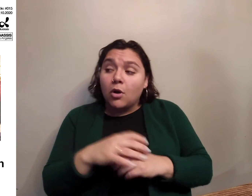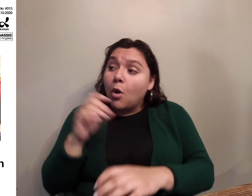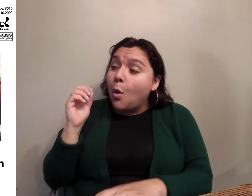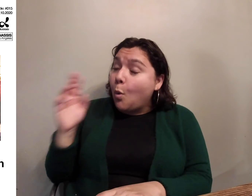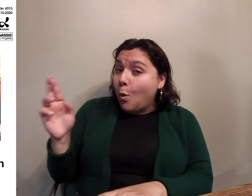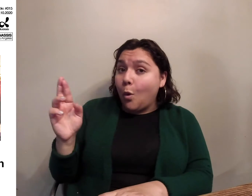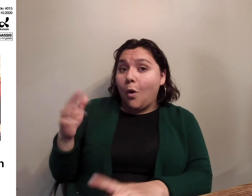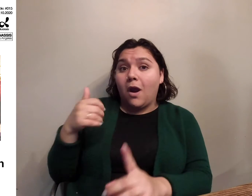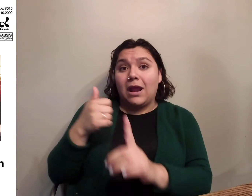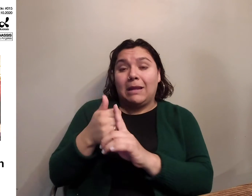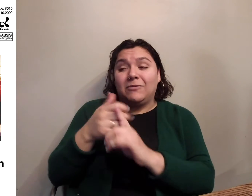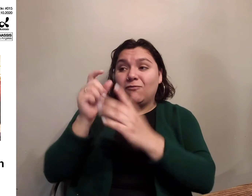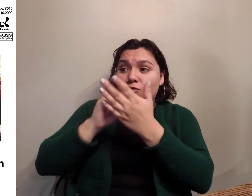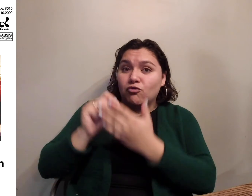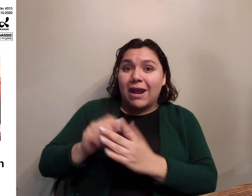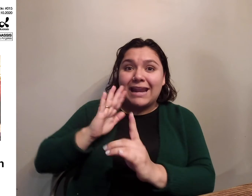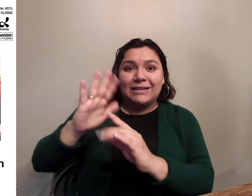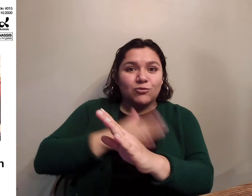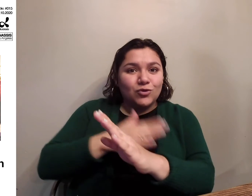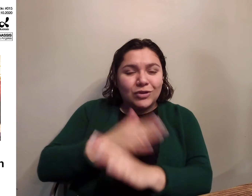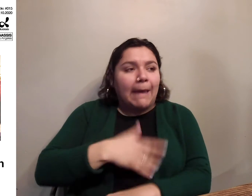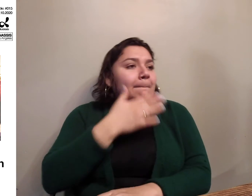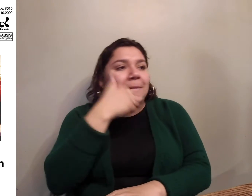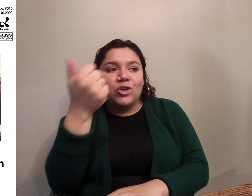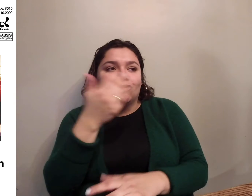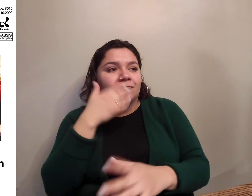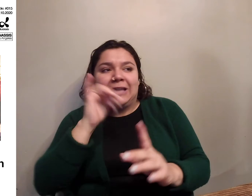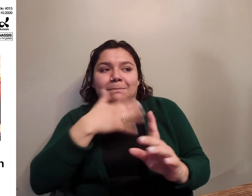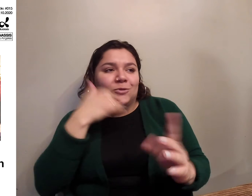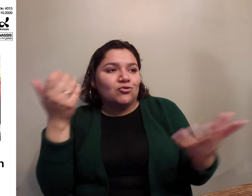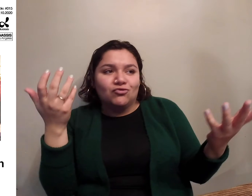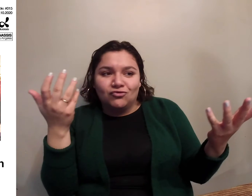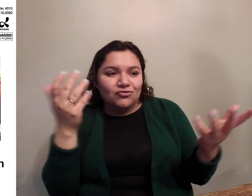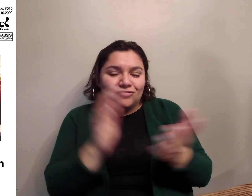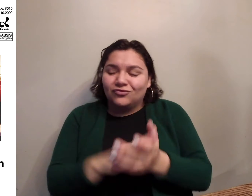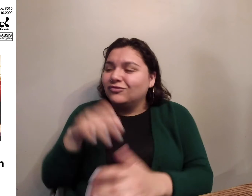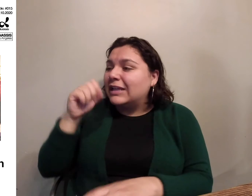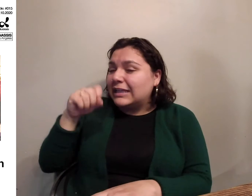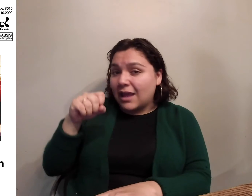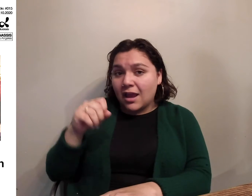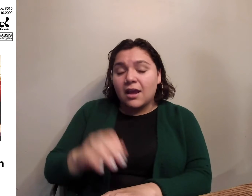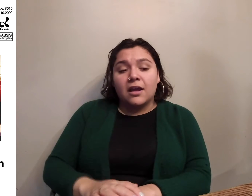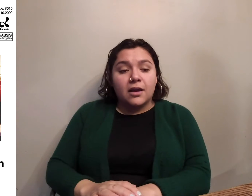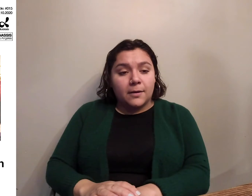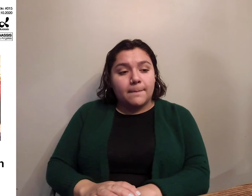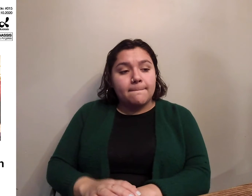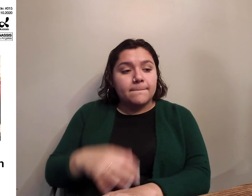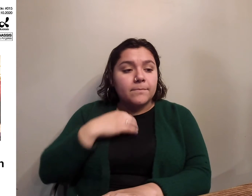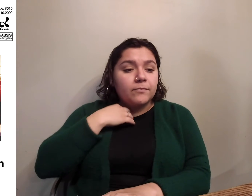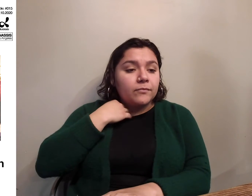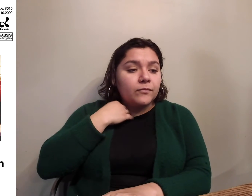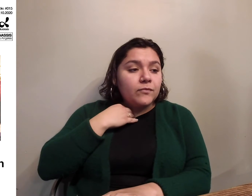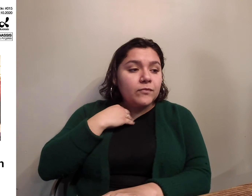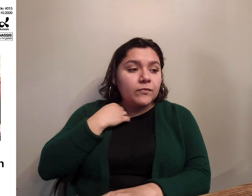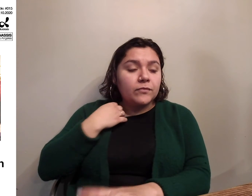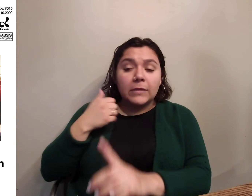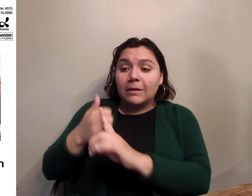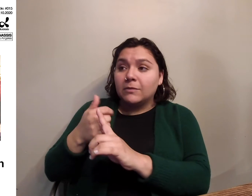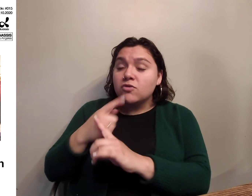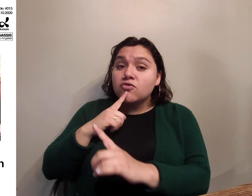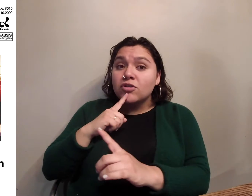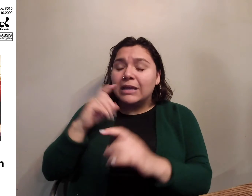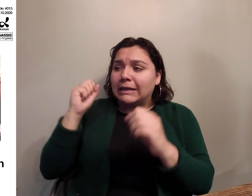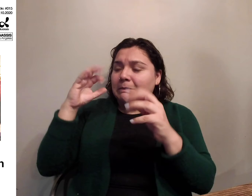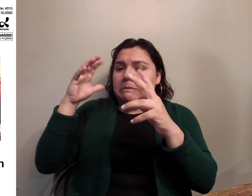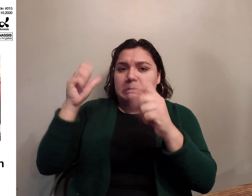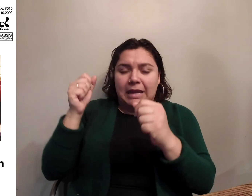Or he will write his own. Right, even better. Yeah, he's an incredibly good